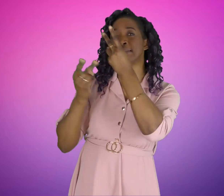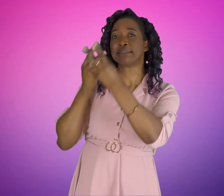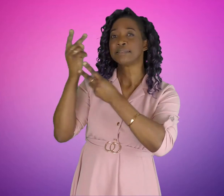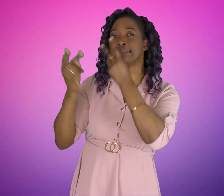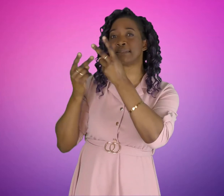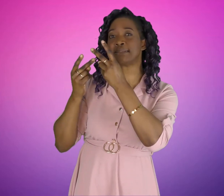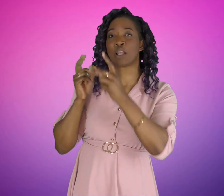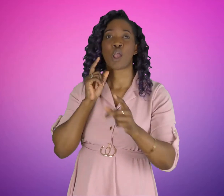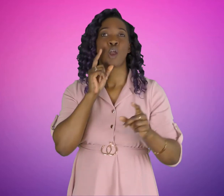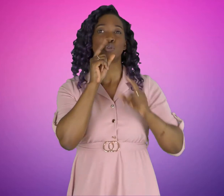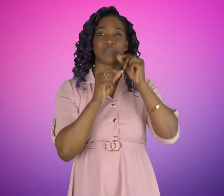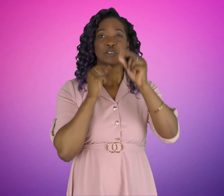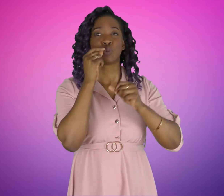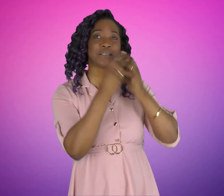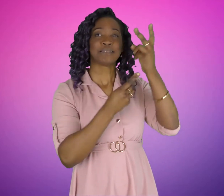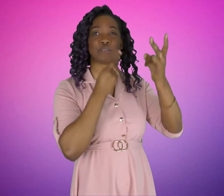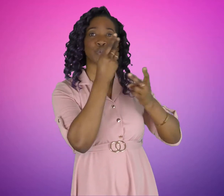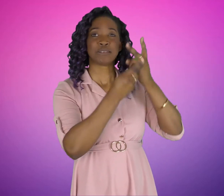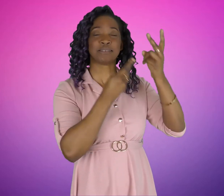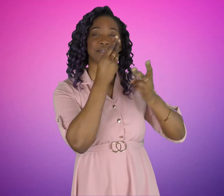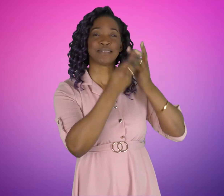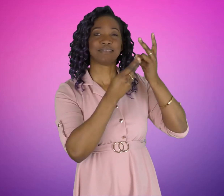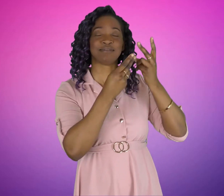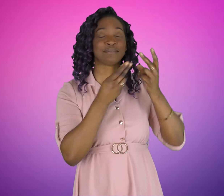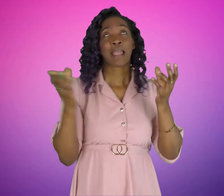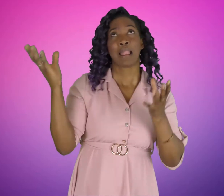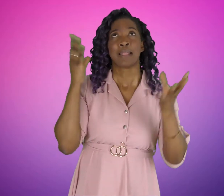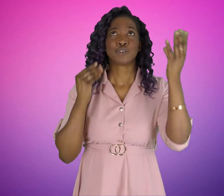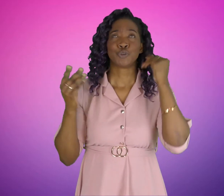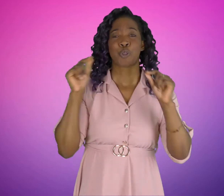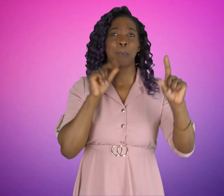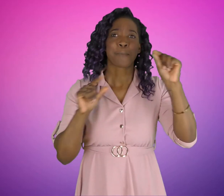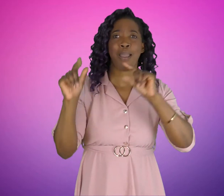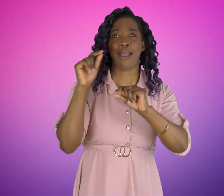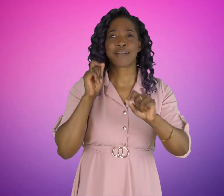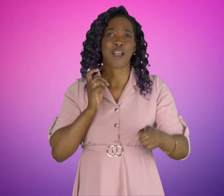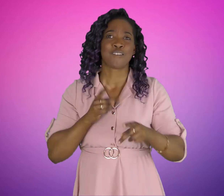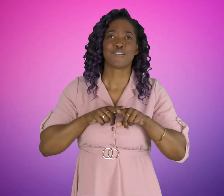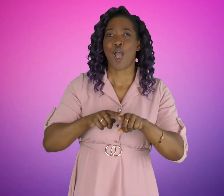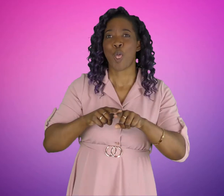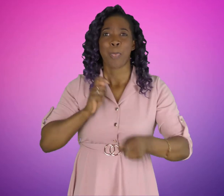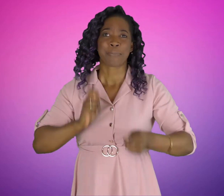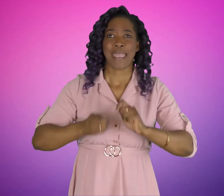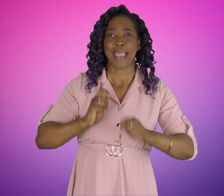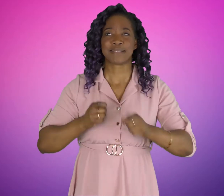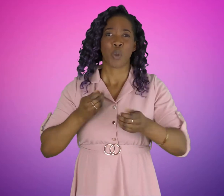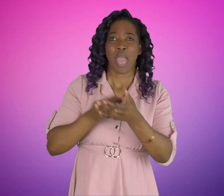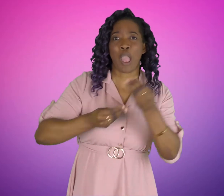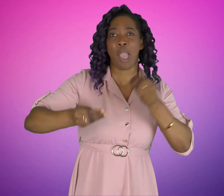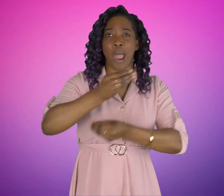Tweet, tweet, tweet. Tweet, tweet, tweet. Listen to the bird feed, follow the beat. The